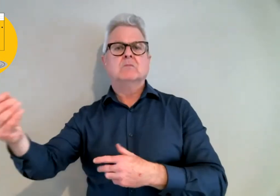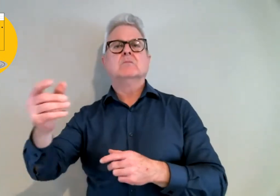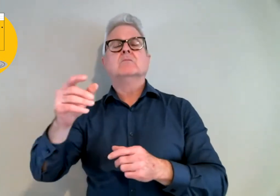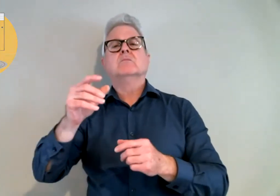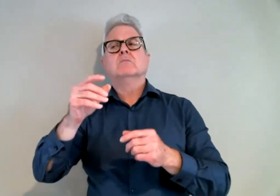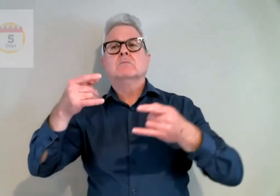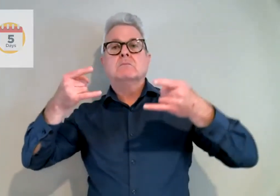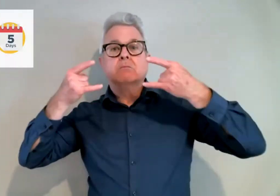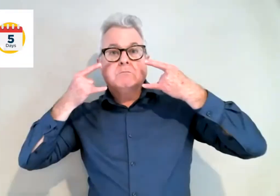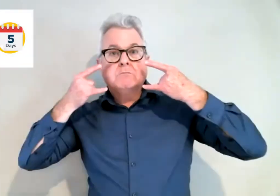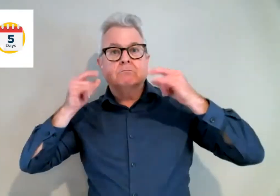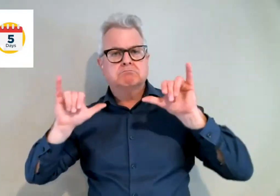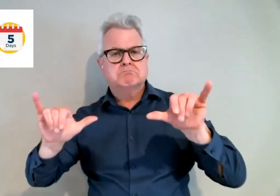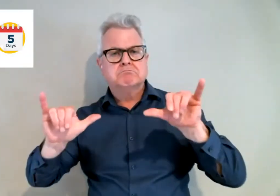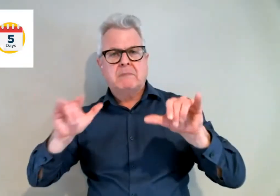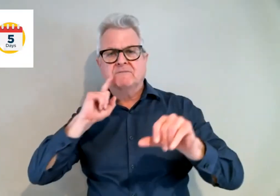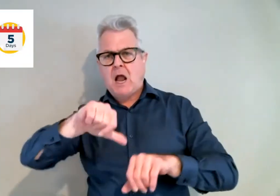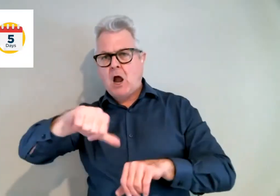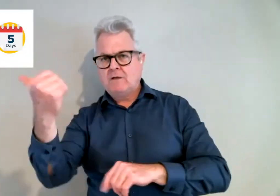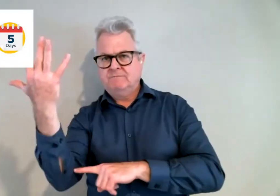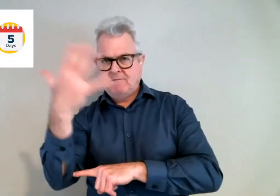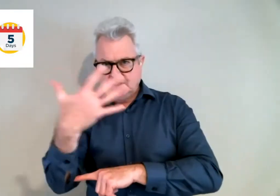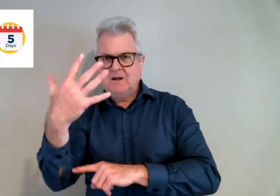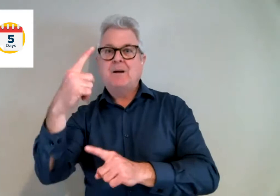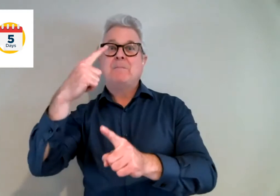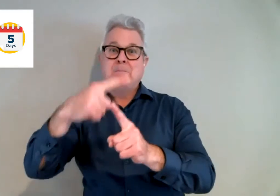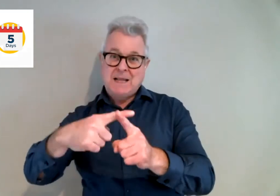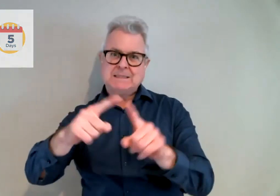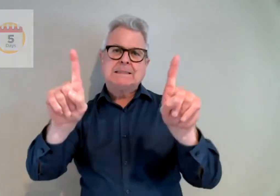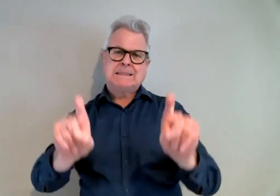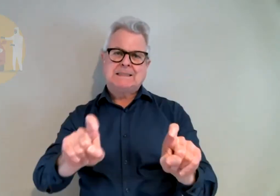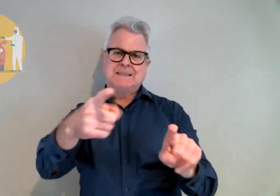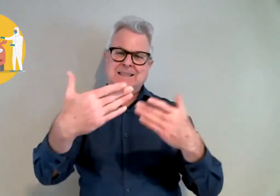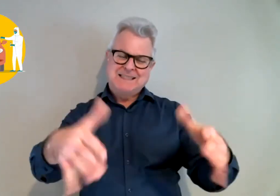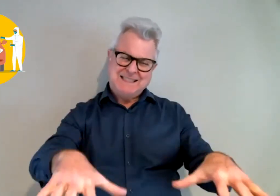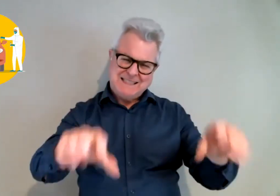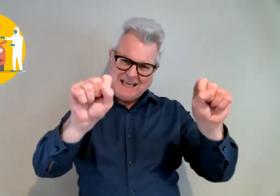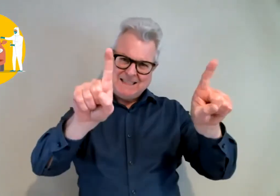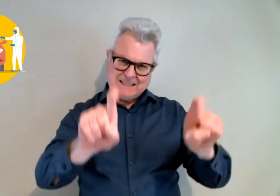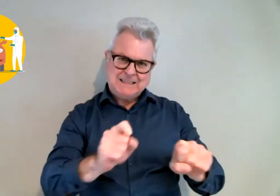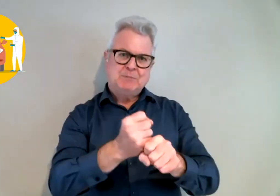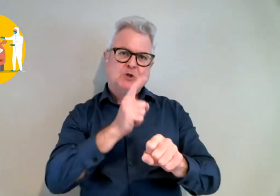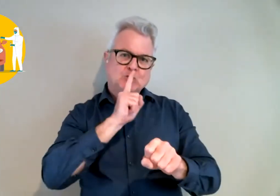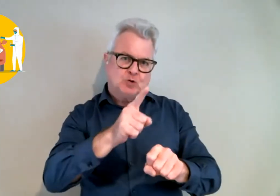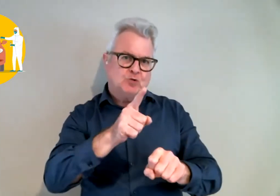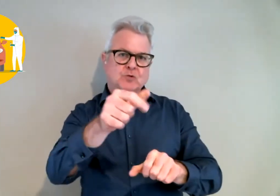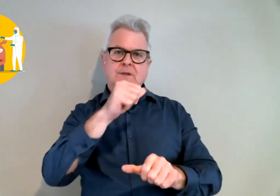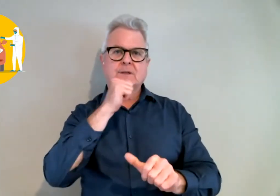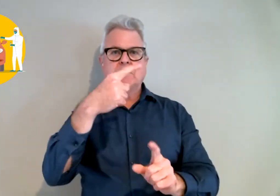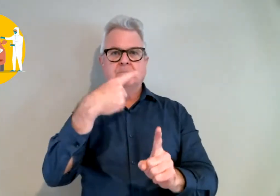public as well, with the understanding that you must wear a mask for another 5 days and to get